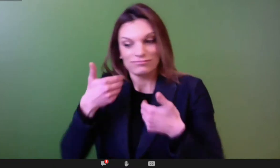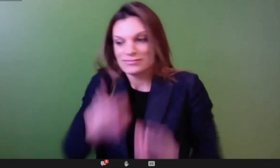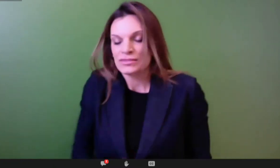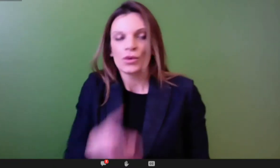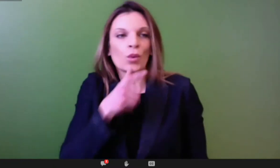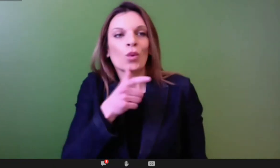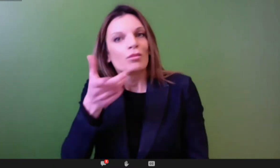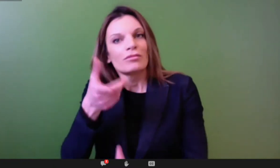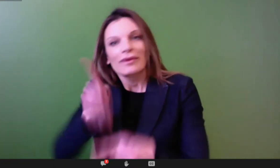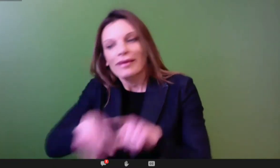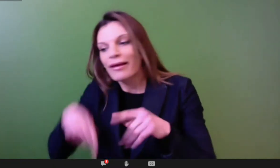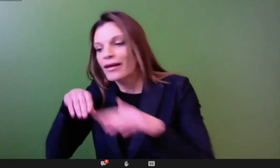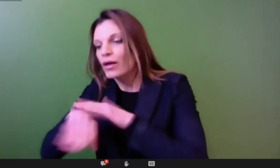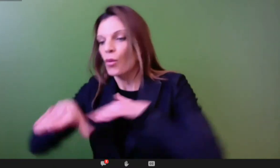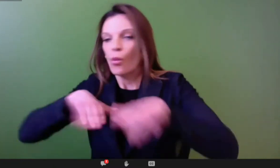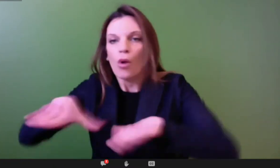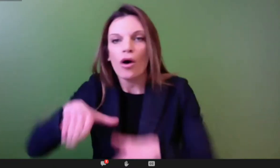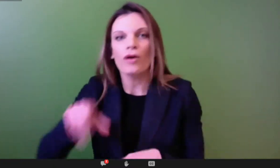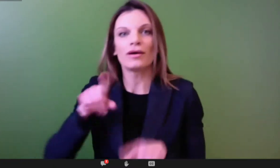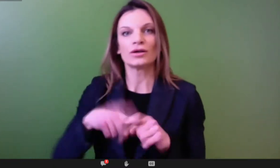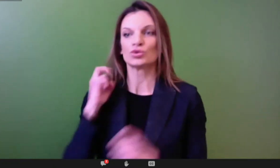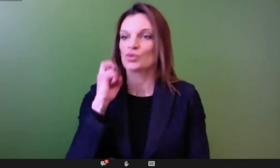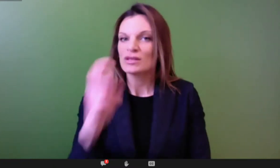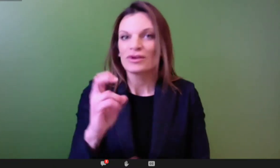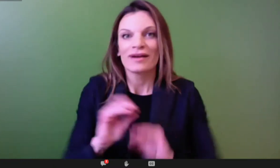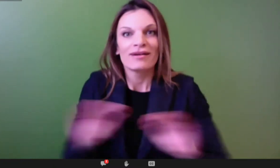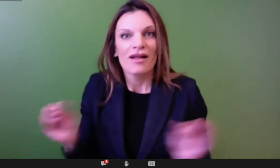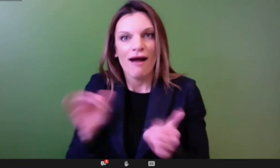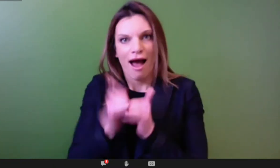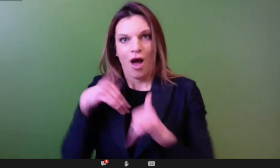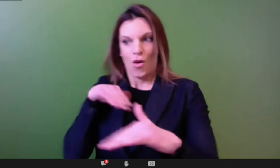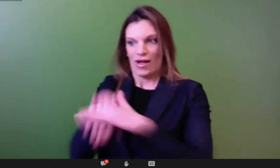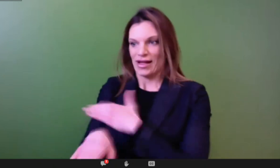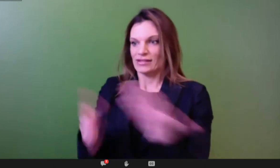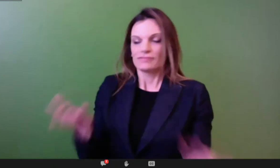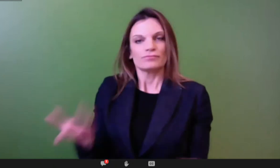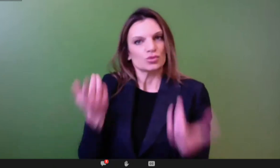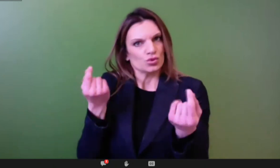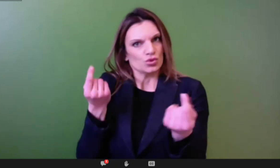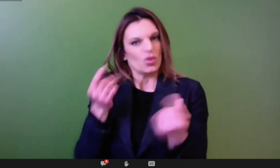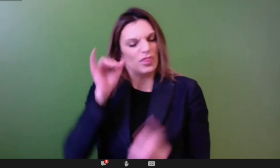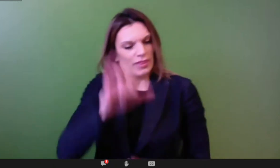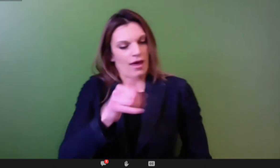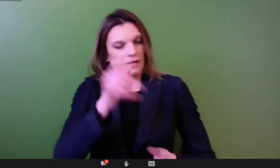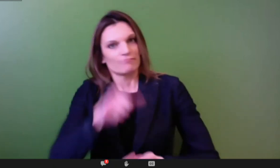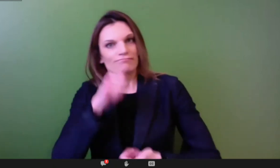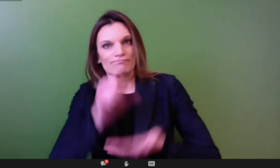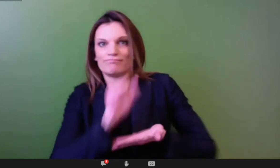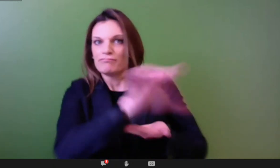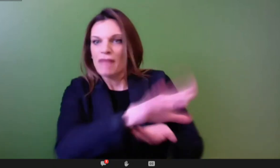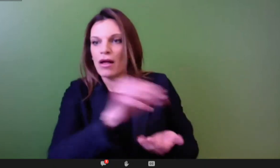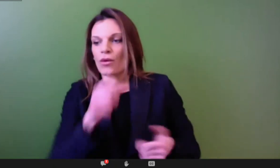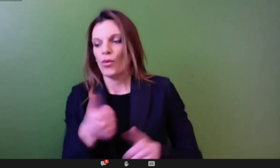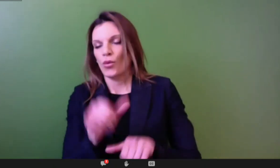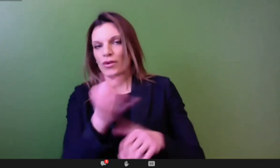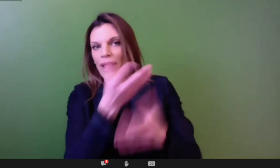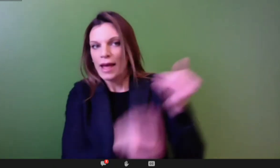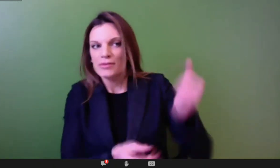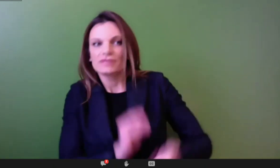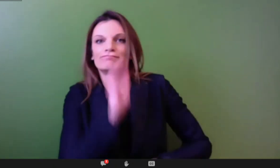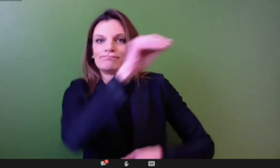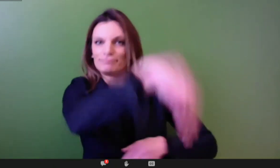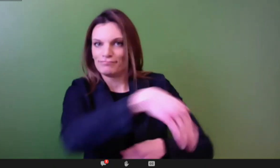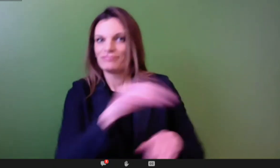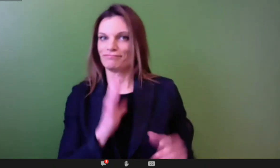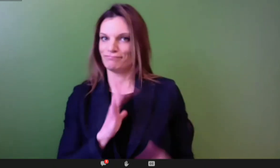do not have access to reliable transportation. Earlier, Madam Secretary referred to Senate Bill 286. If a